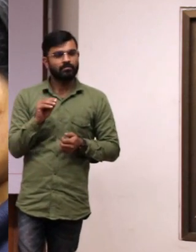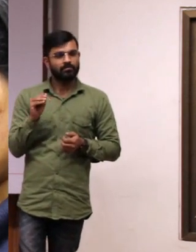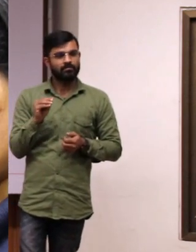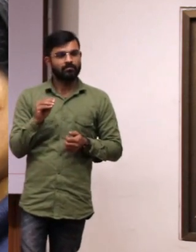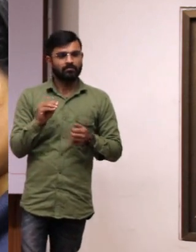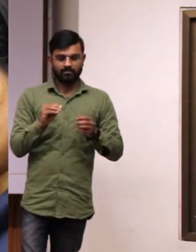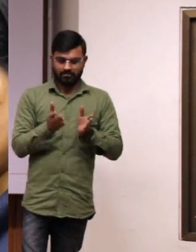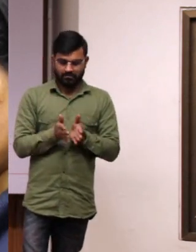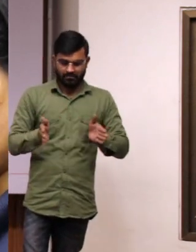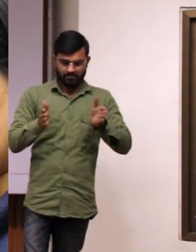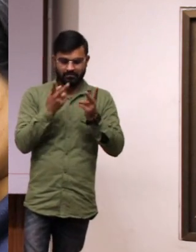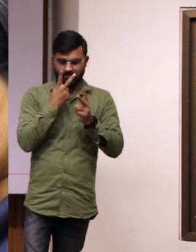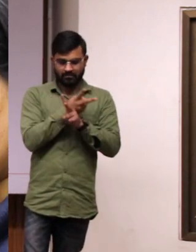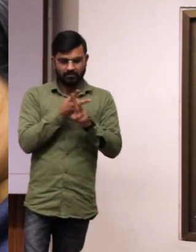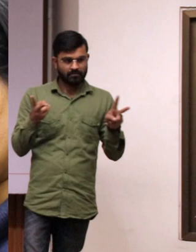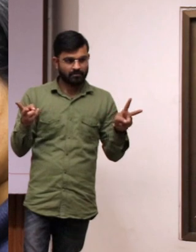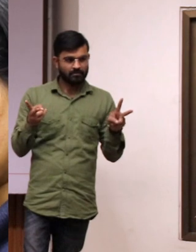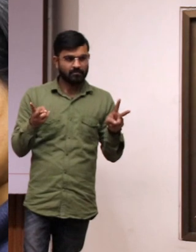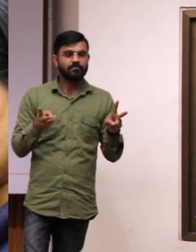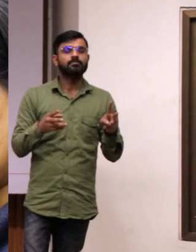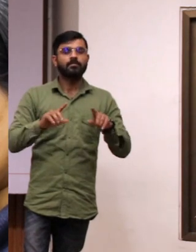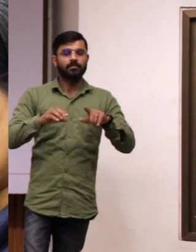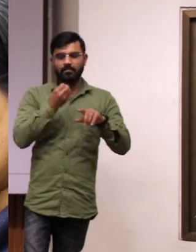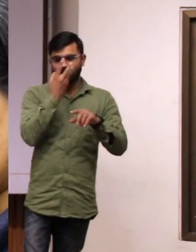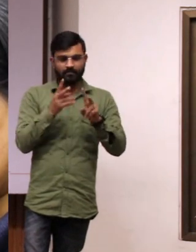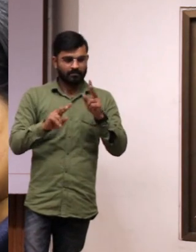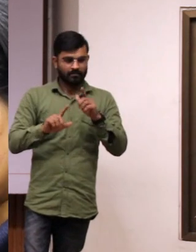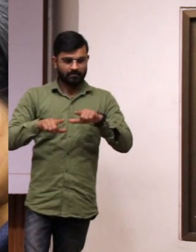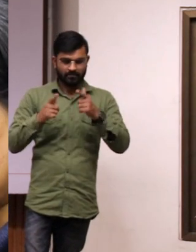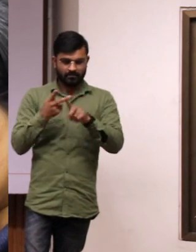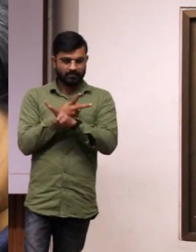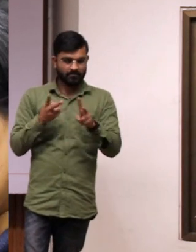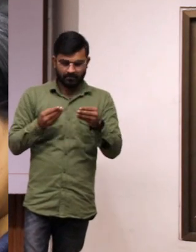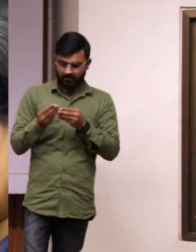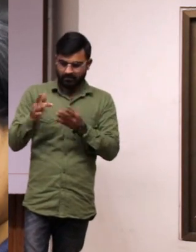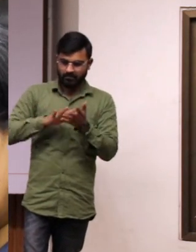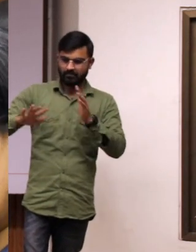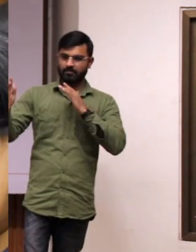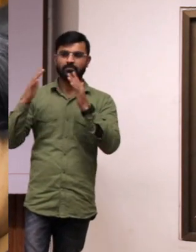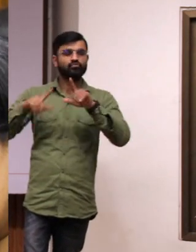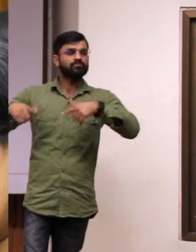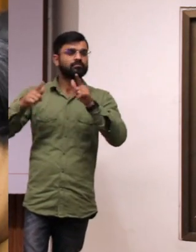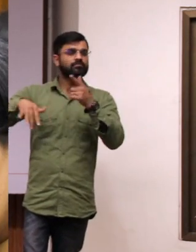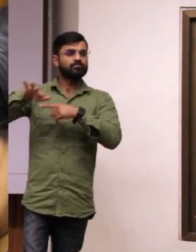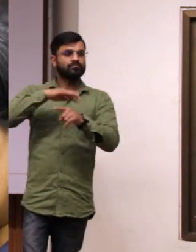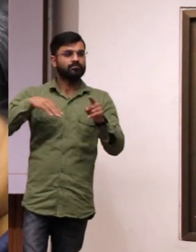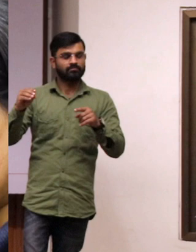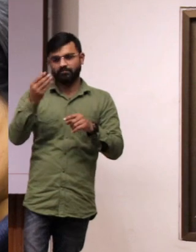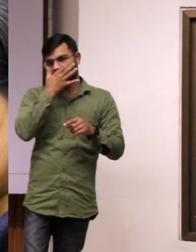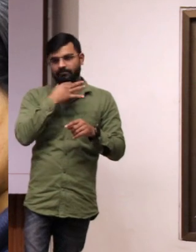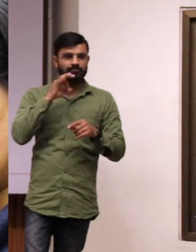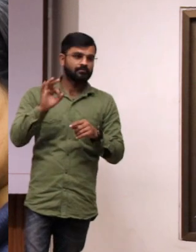let's say gamla of different species. And the very nearest forest area is very